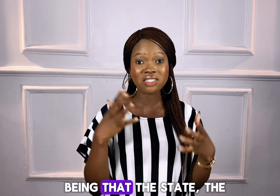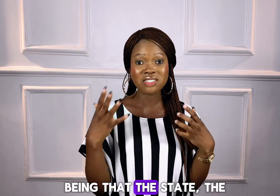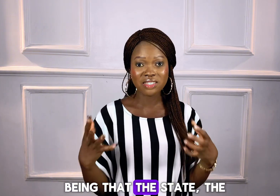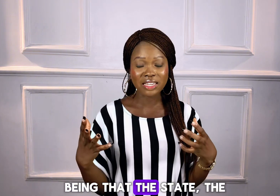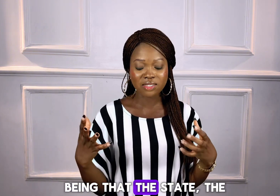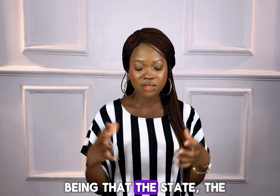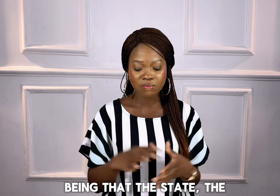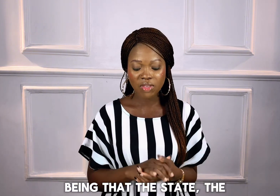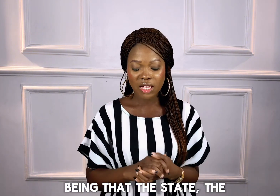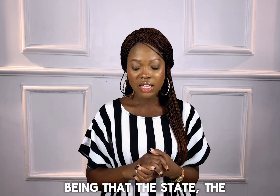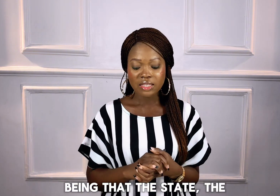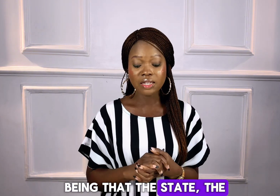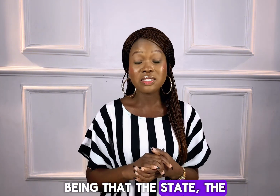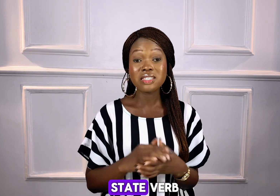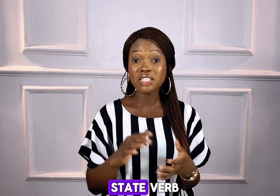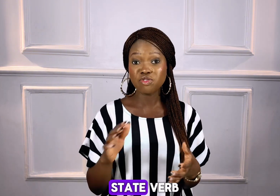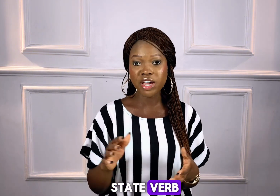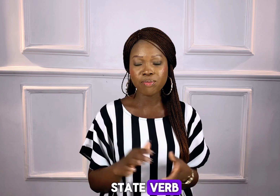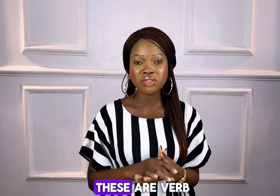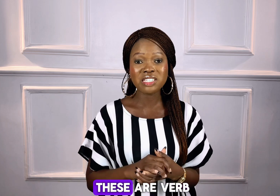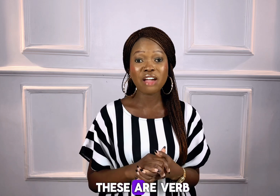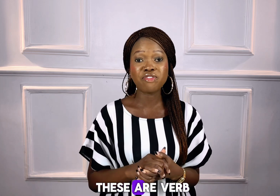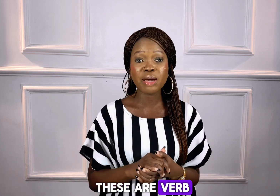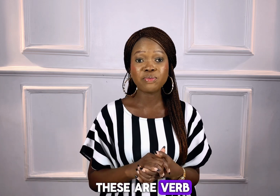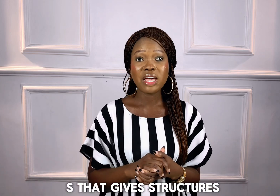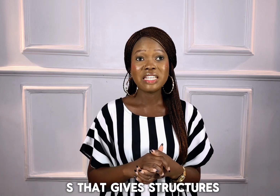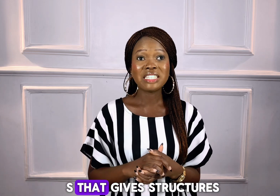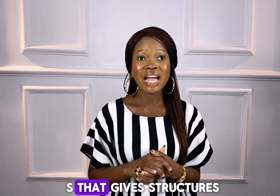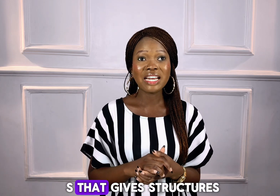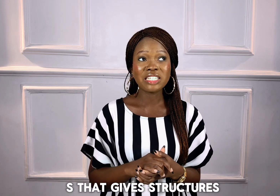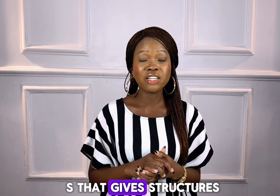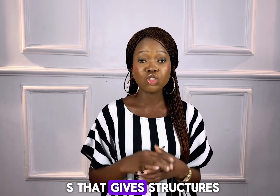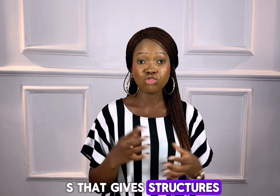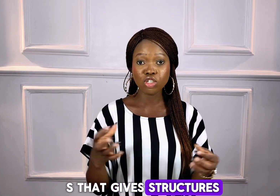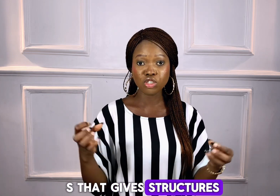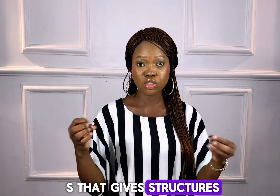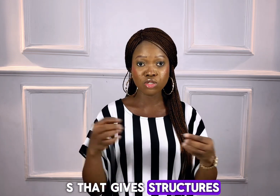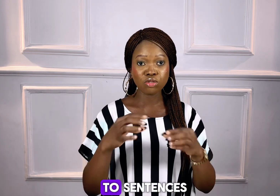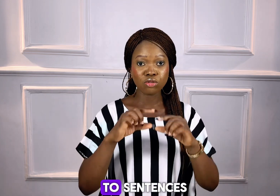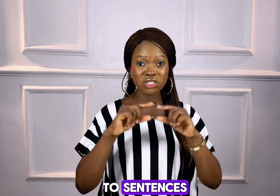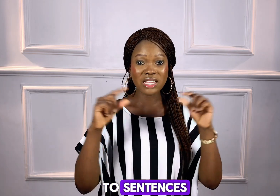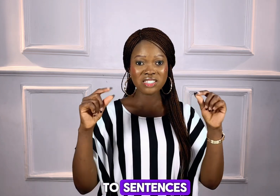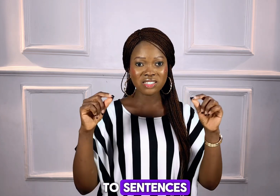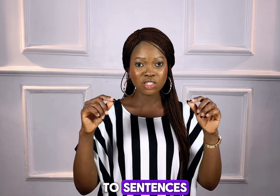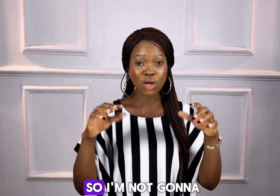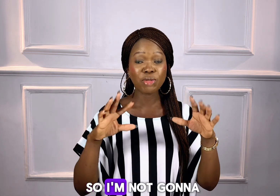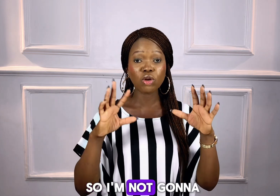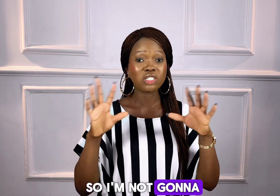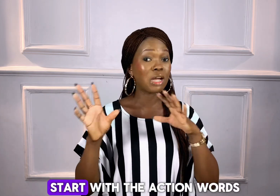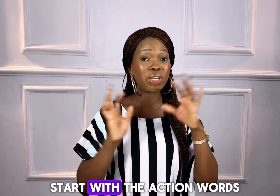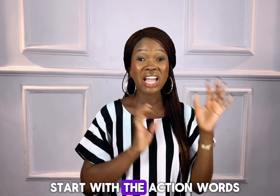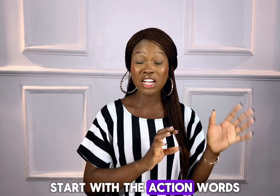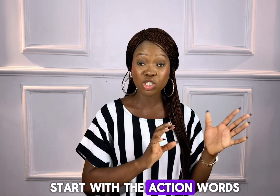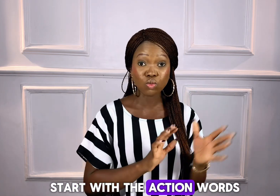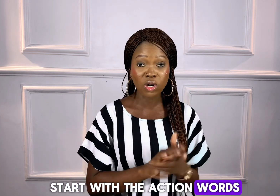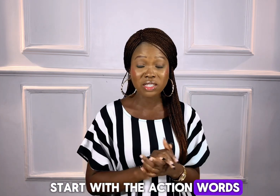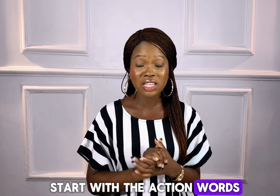the state. The state verb. These are verbs that give structures to sentences. So I'm not going to start with the action words. I'm